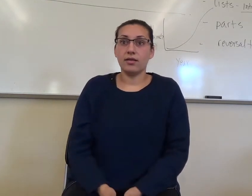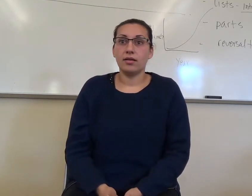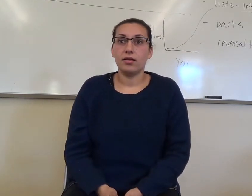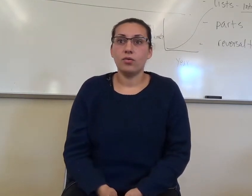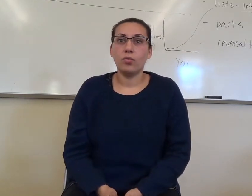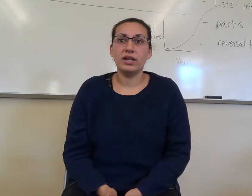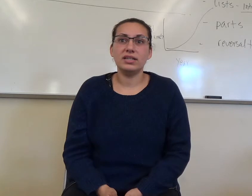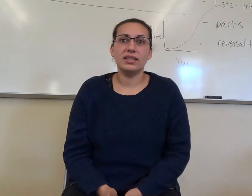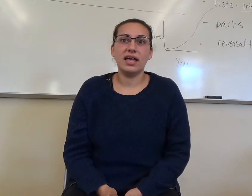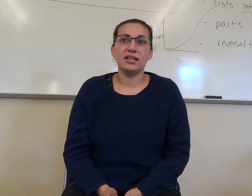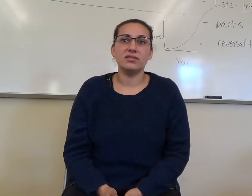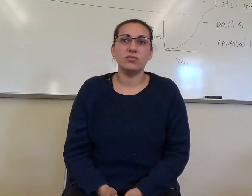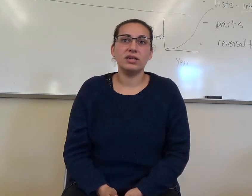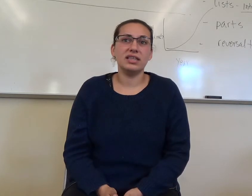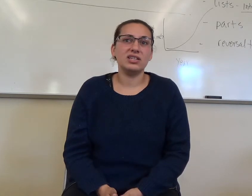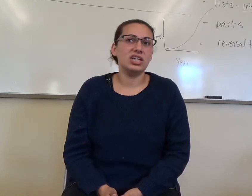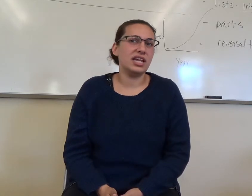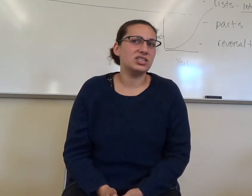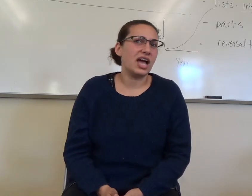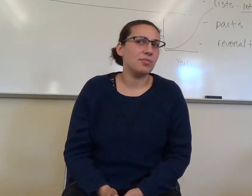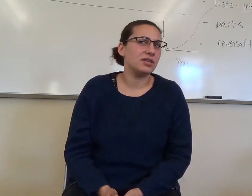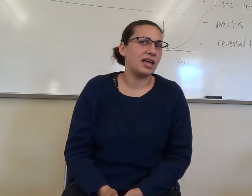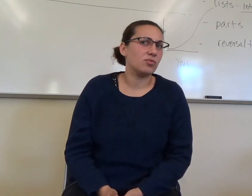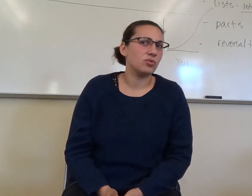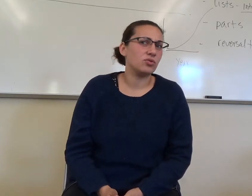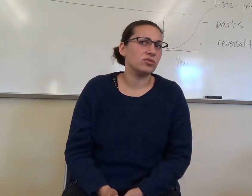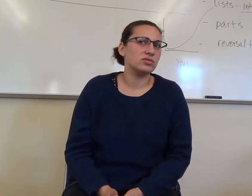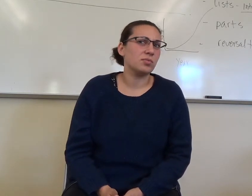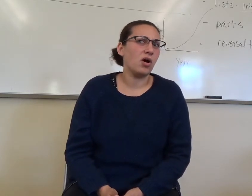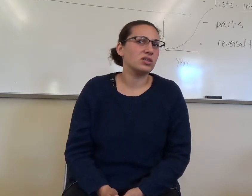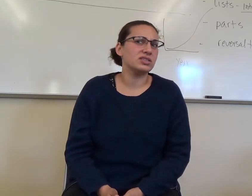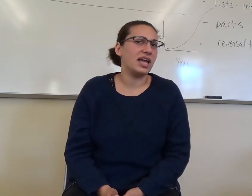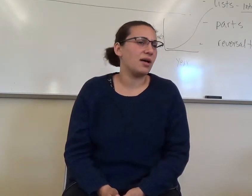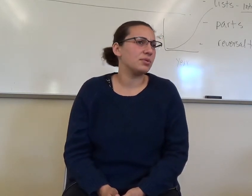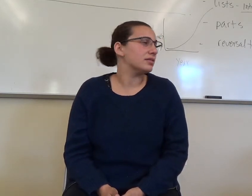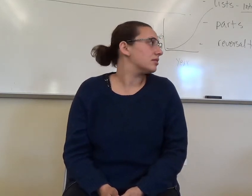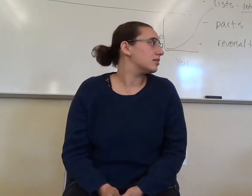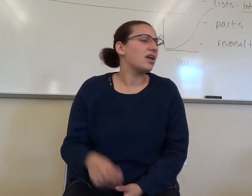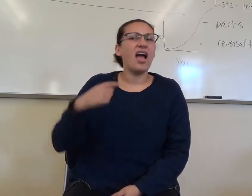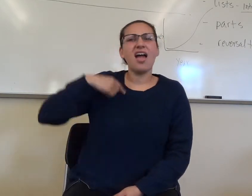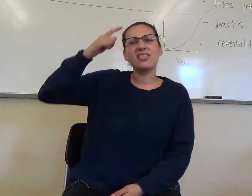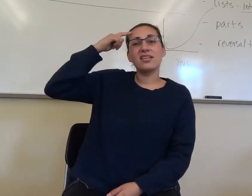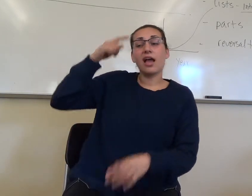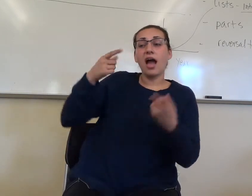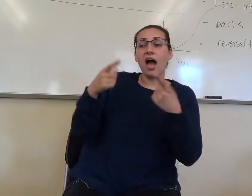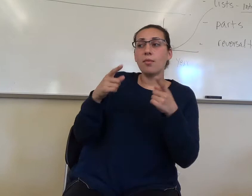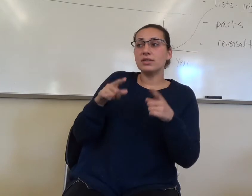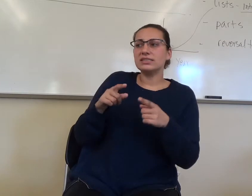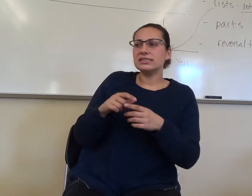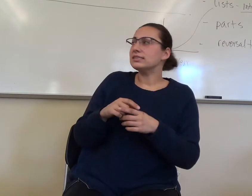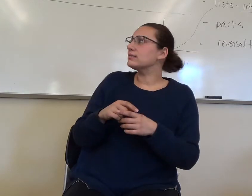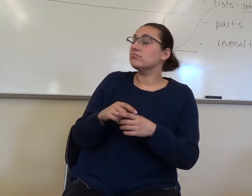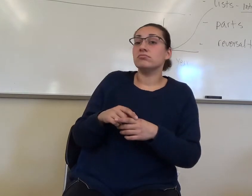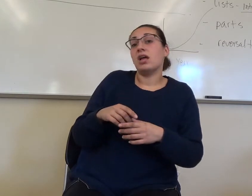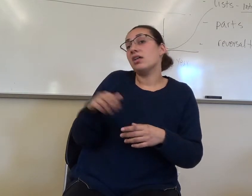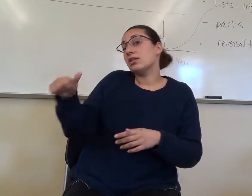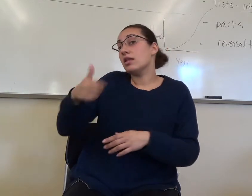Yeah. When did that change happen, that rule, the policy happen? That's another thing that you could look up